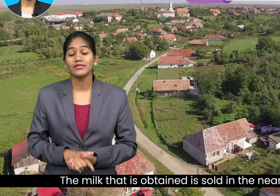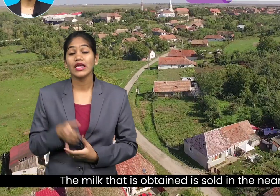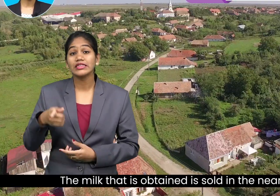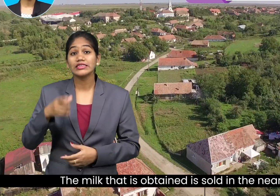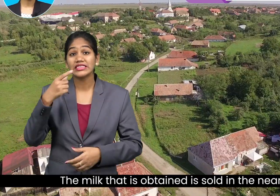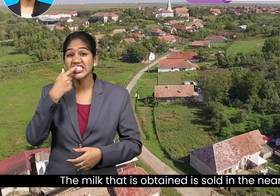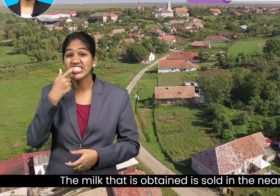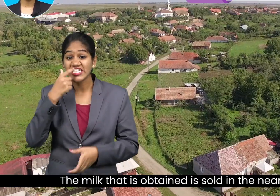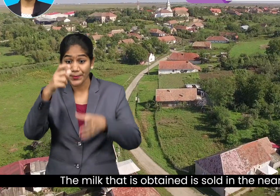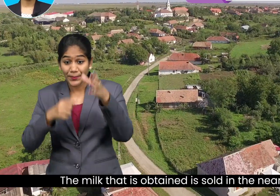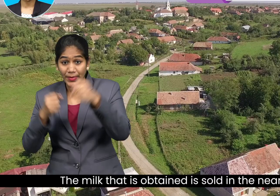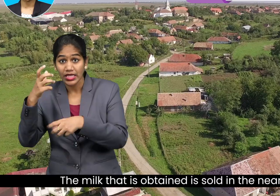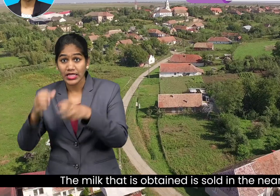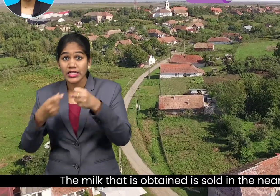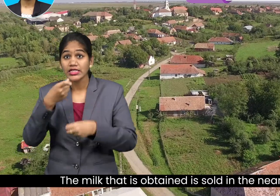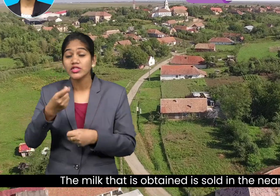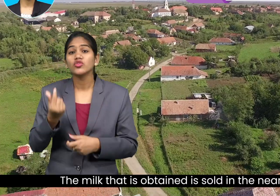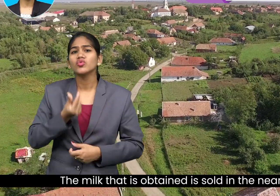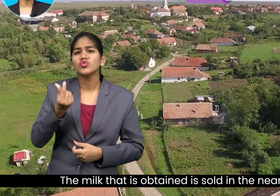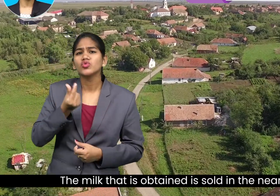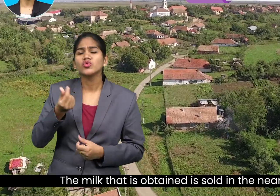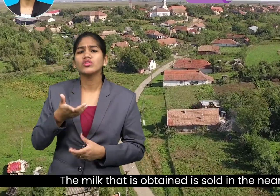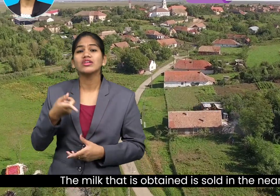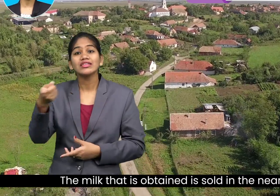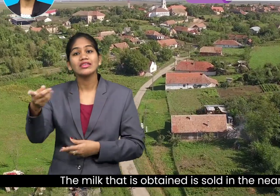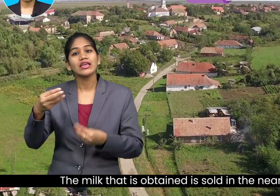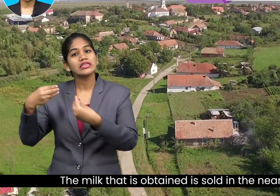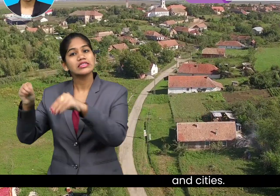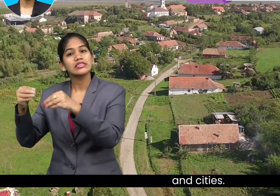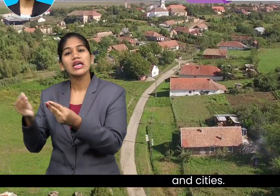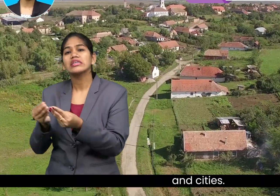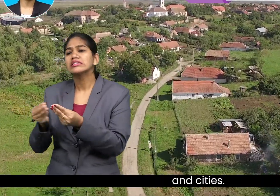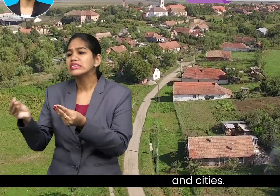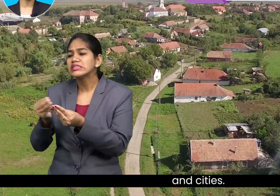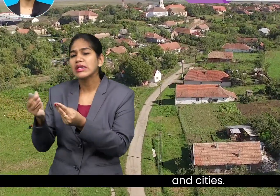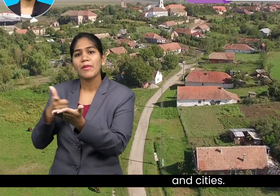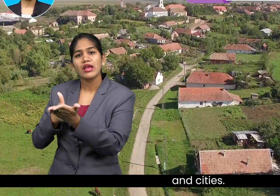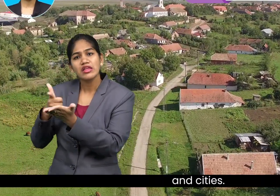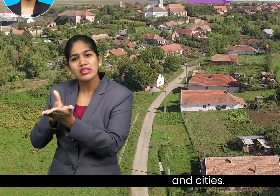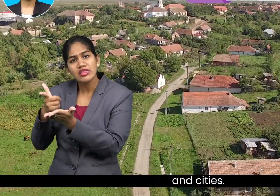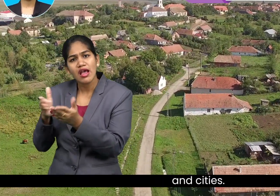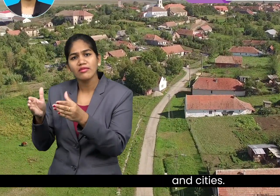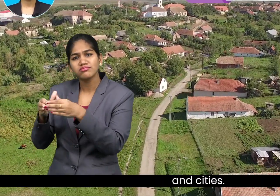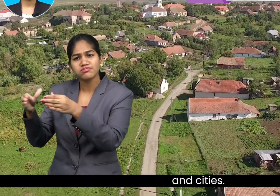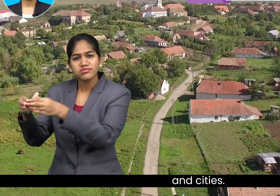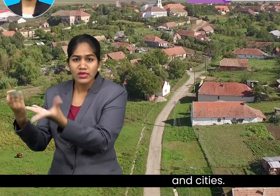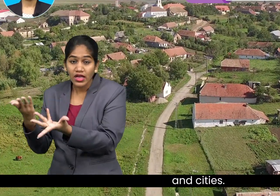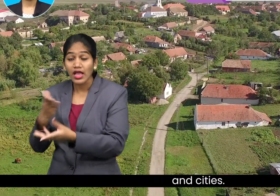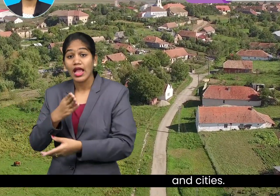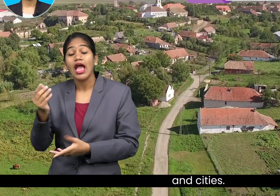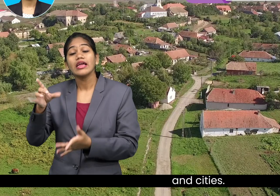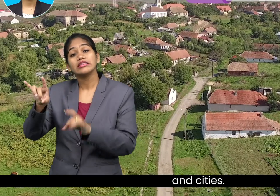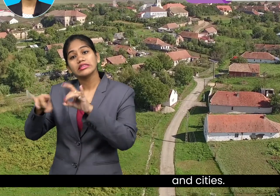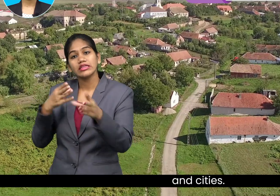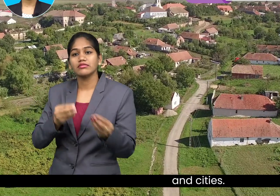The milk that is obtained is sold in the nearby villages and cities.